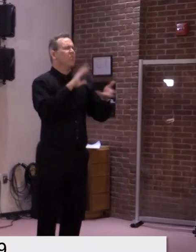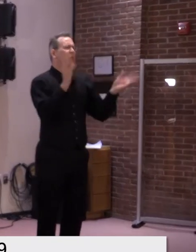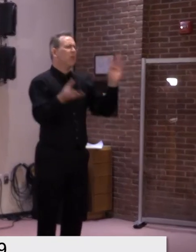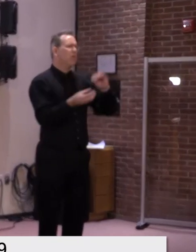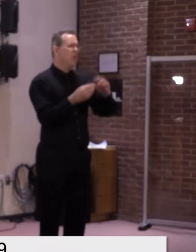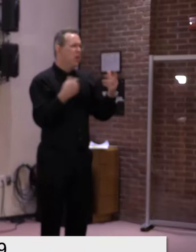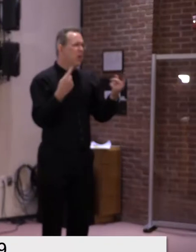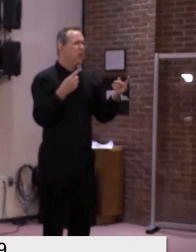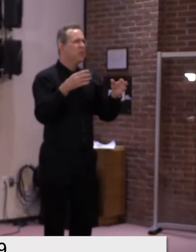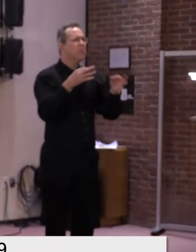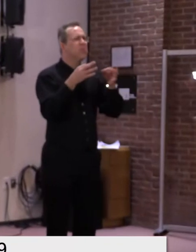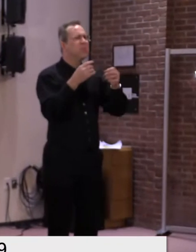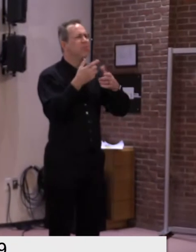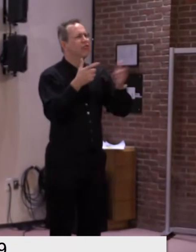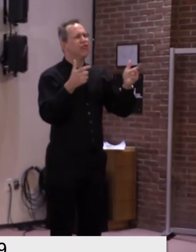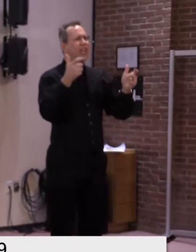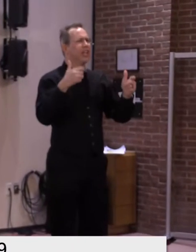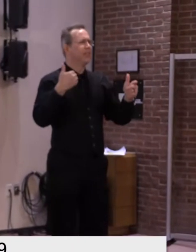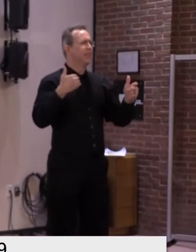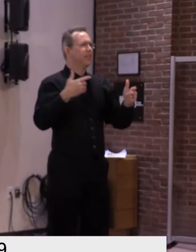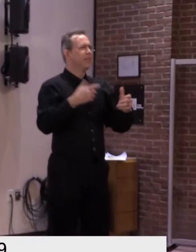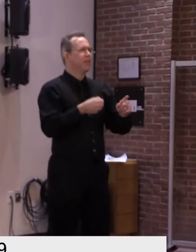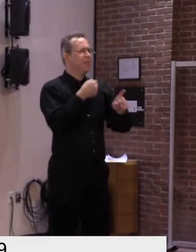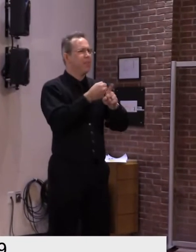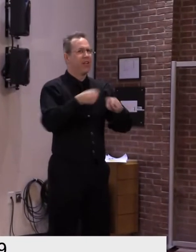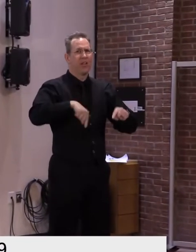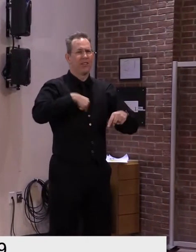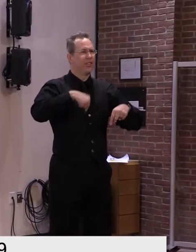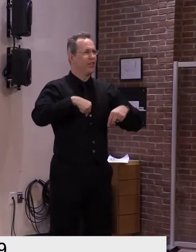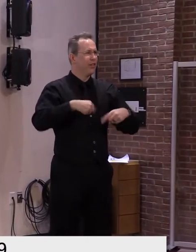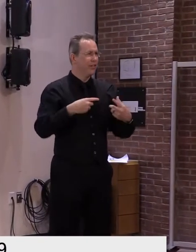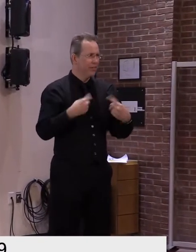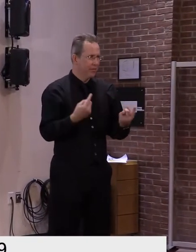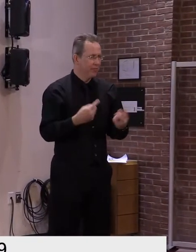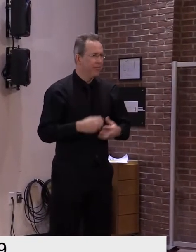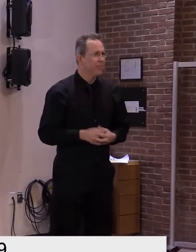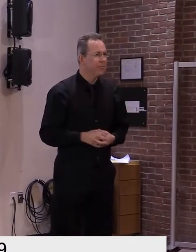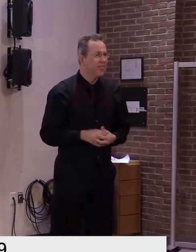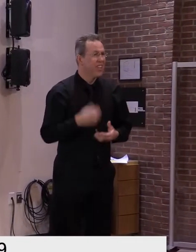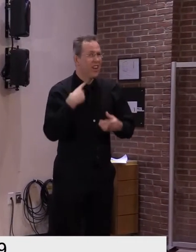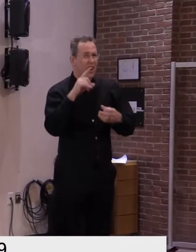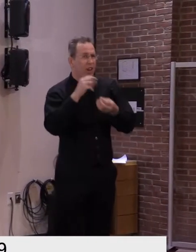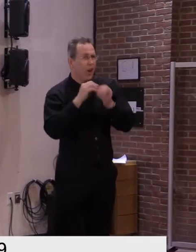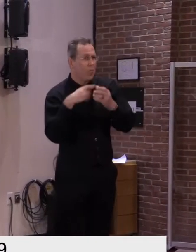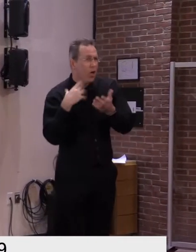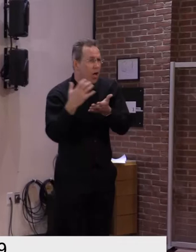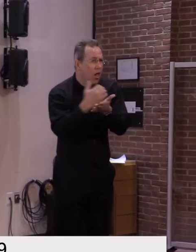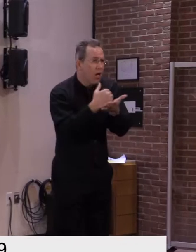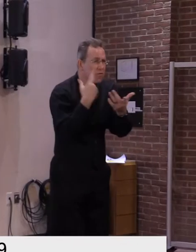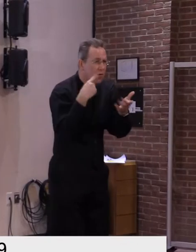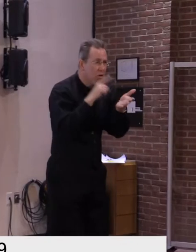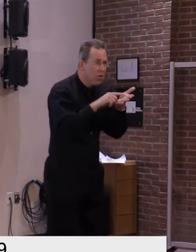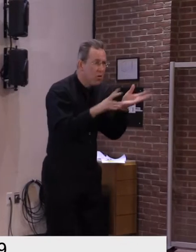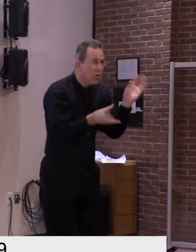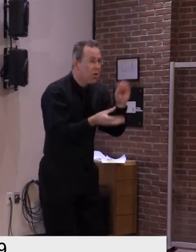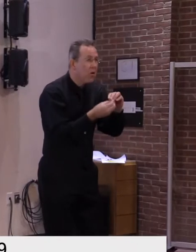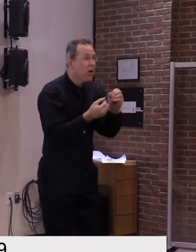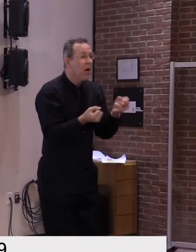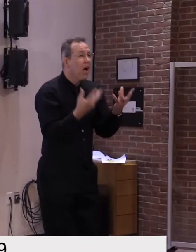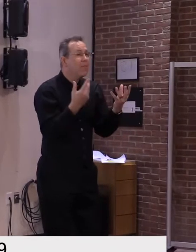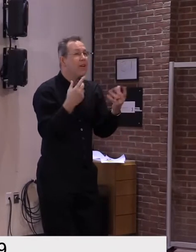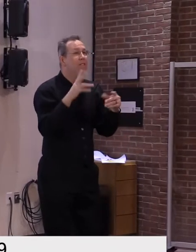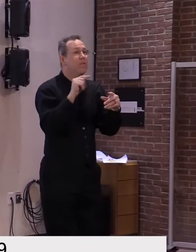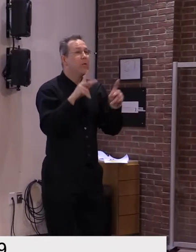that's impacting our COVID-19 data and certainly impacting our outlook, which is the number of Vermonters who have been willing to